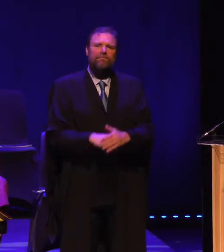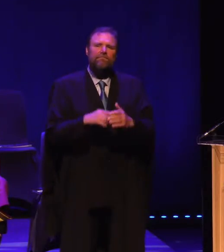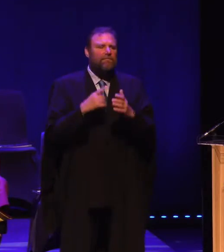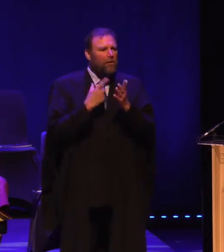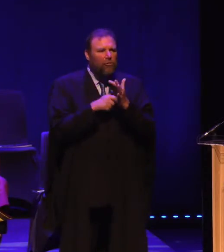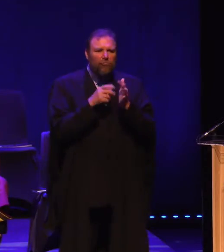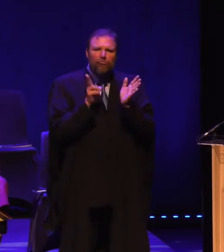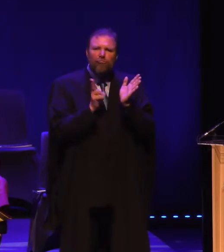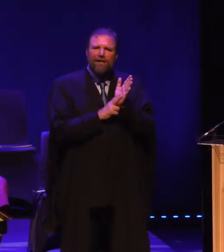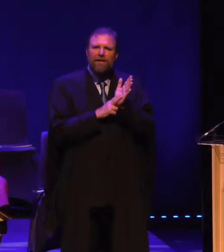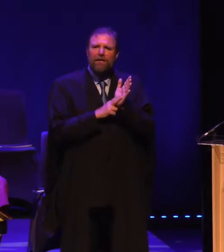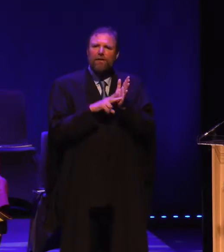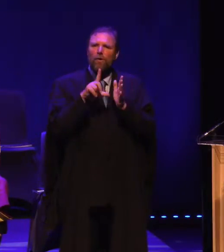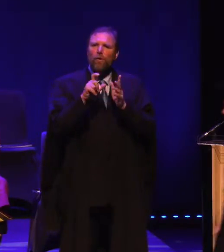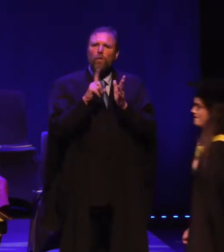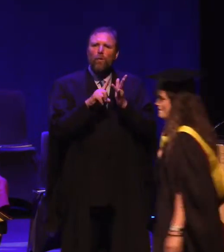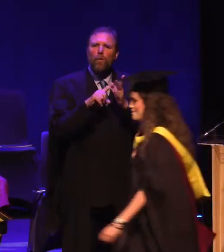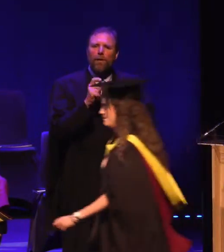Regan Cooper.